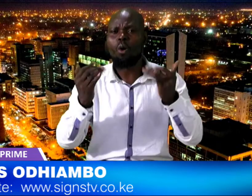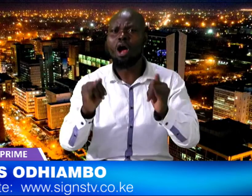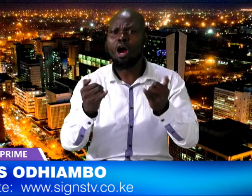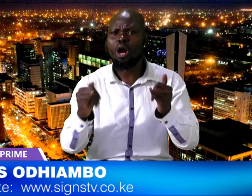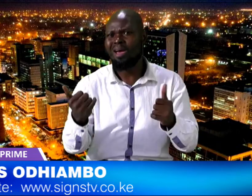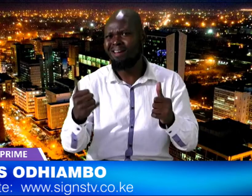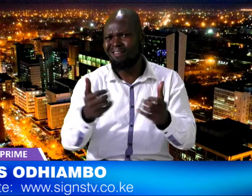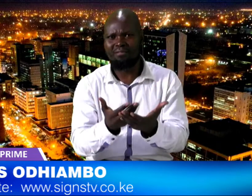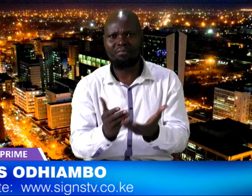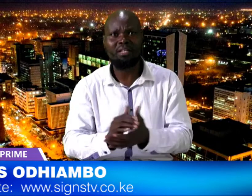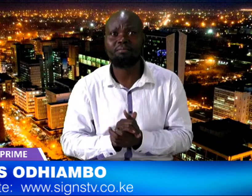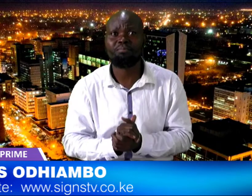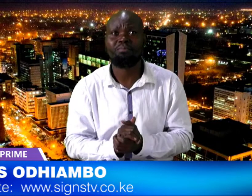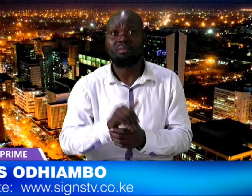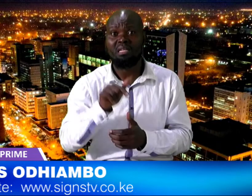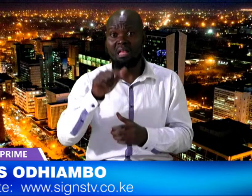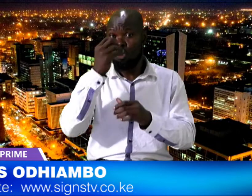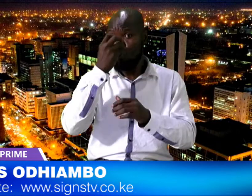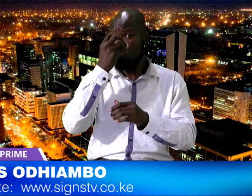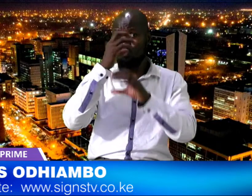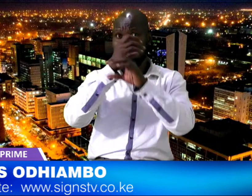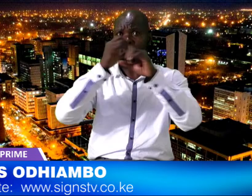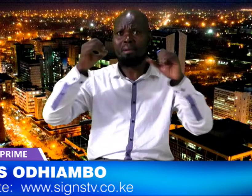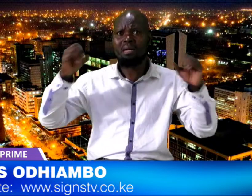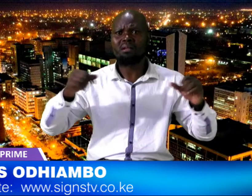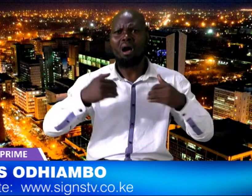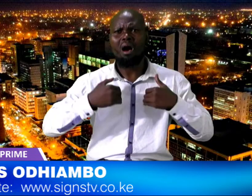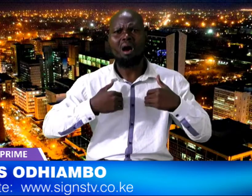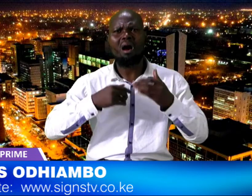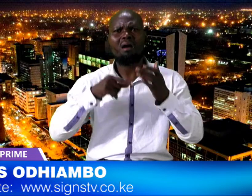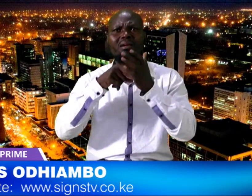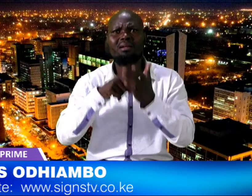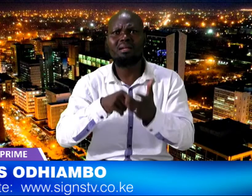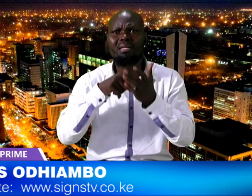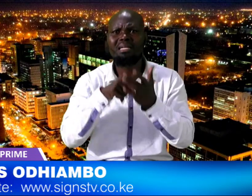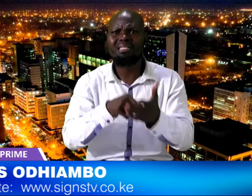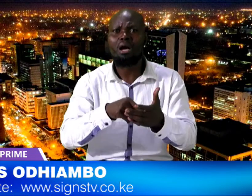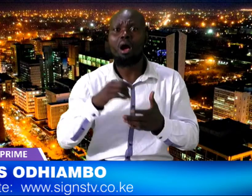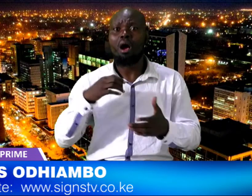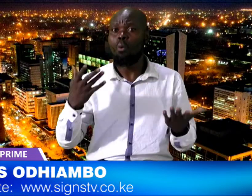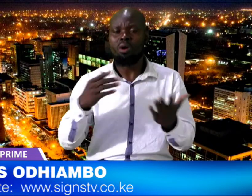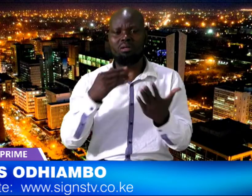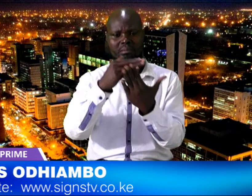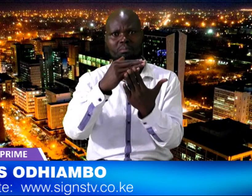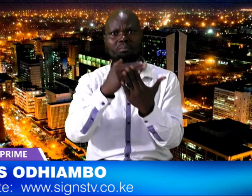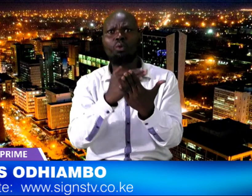doing the voicing, Tobias Omondi. On to the news.